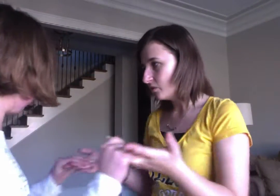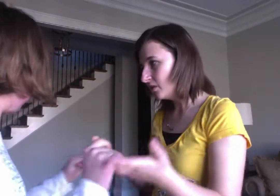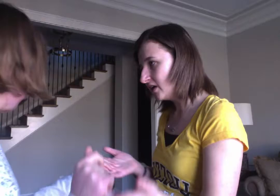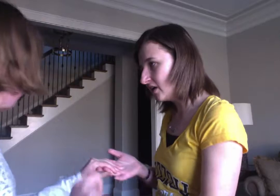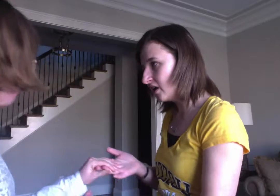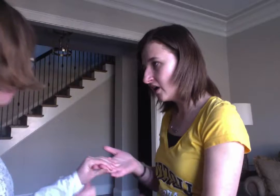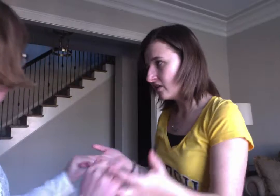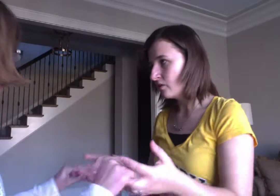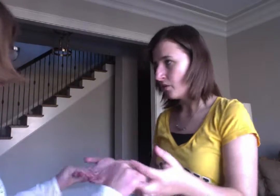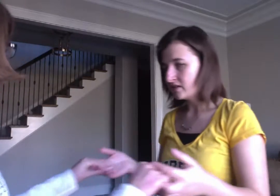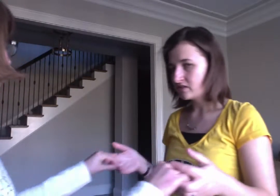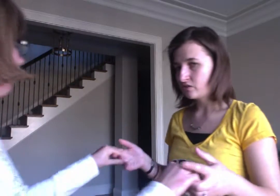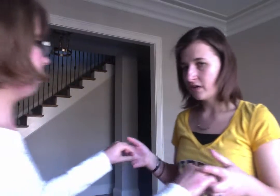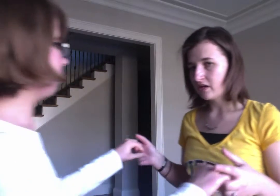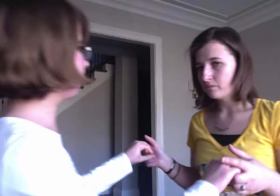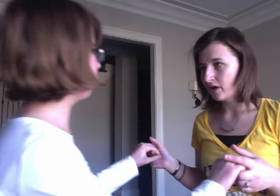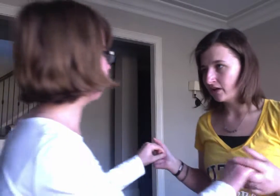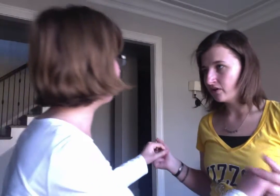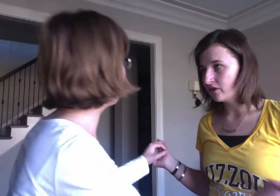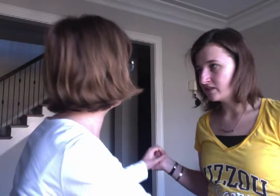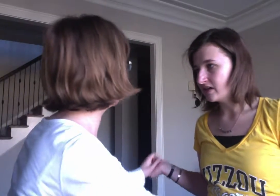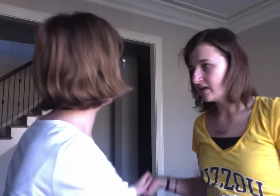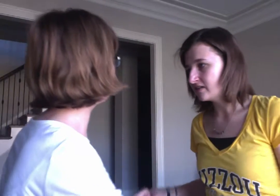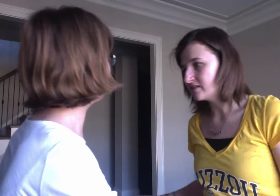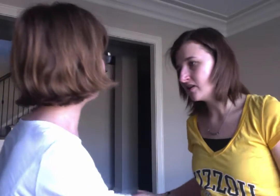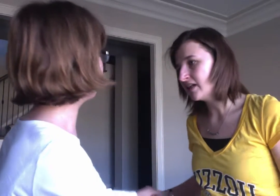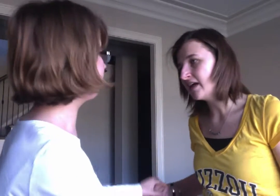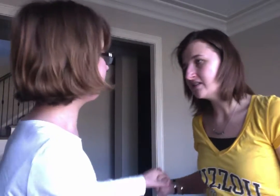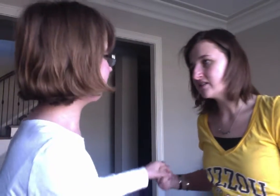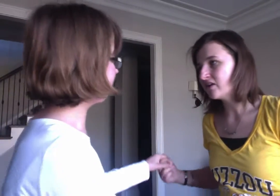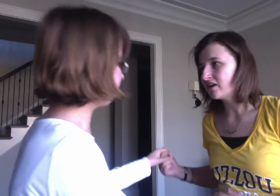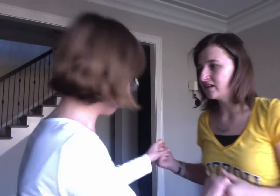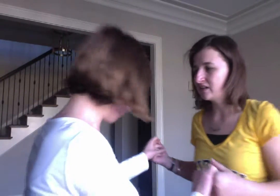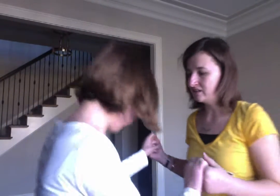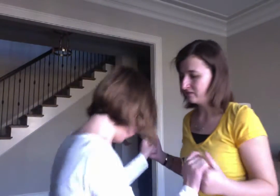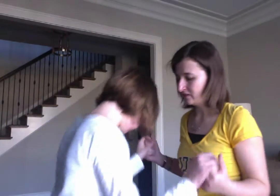children. We are the ones who make a brighter day. So let's start giving.